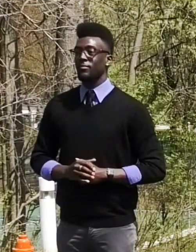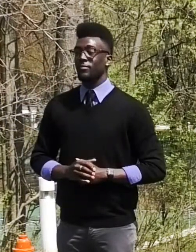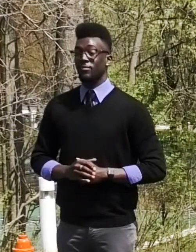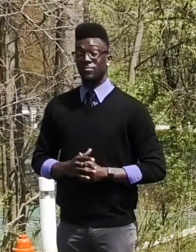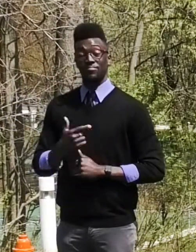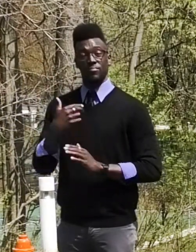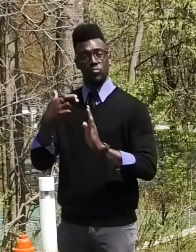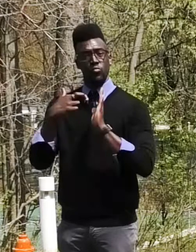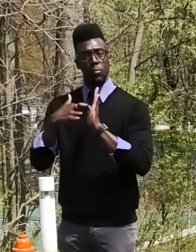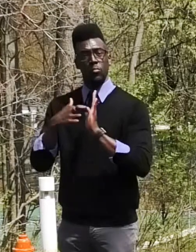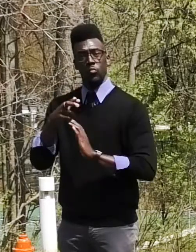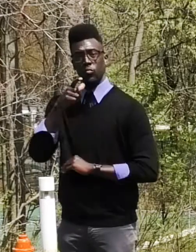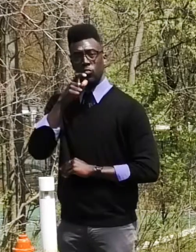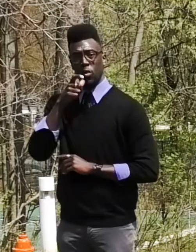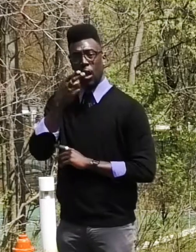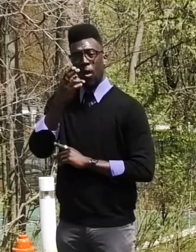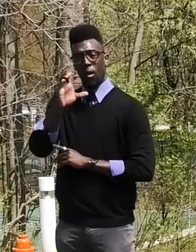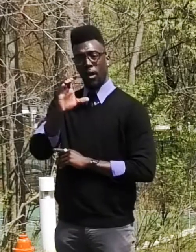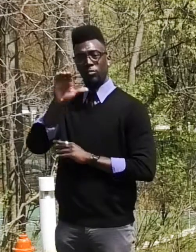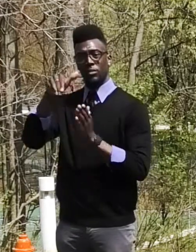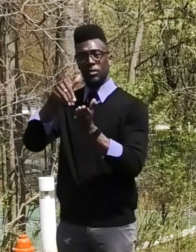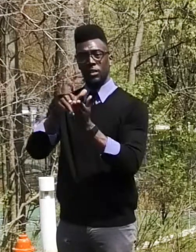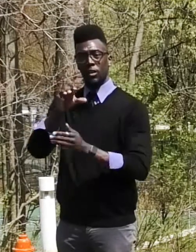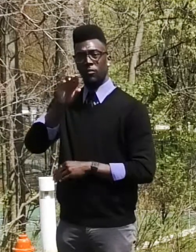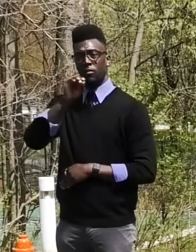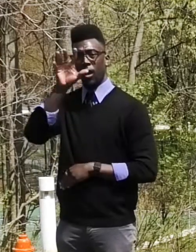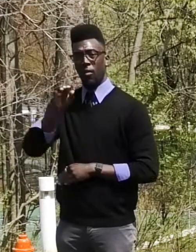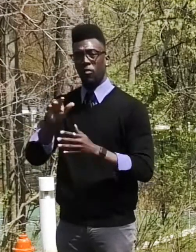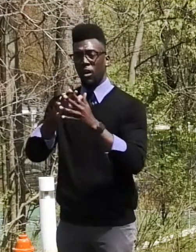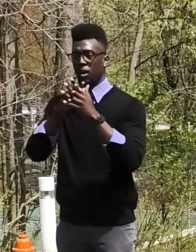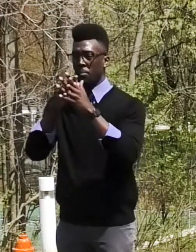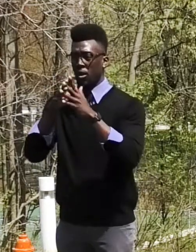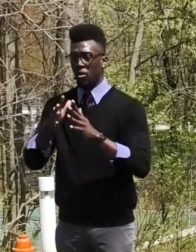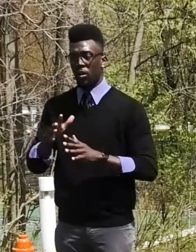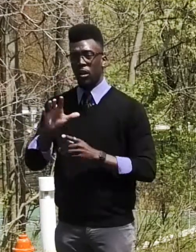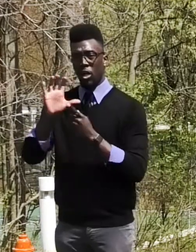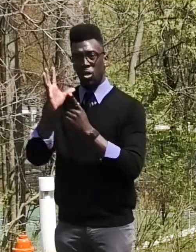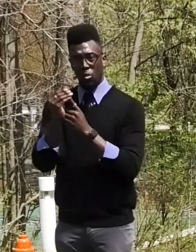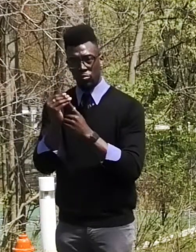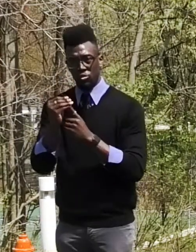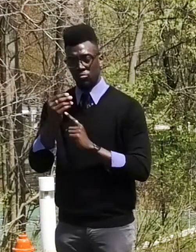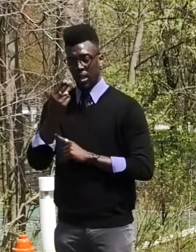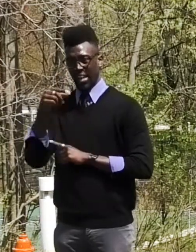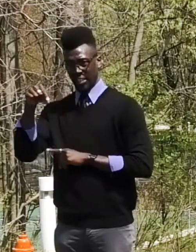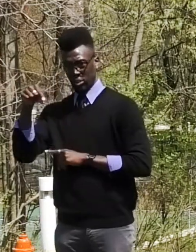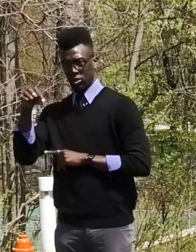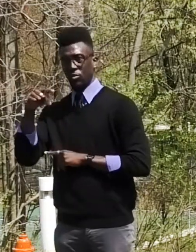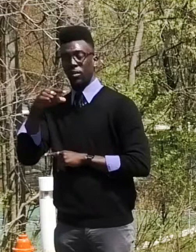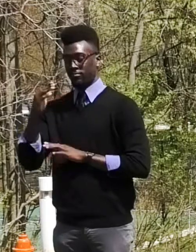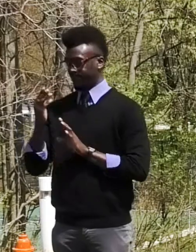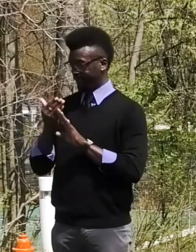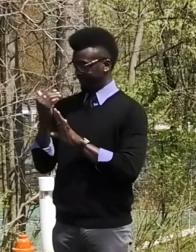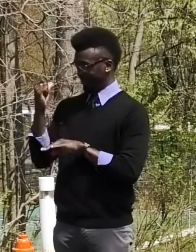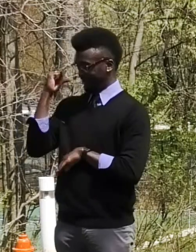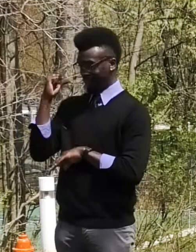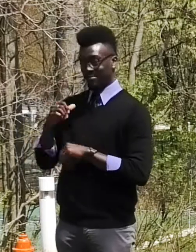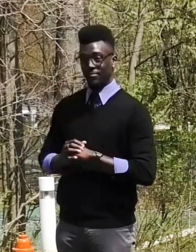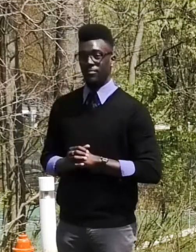I'm representing the Howard County Center of African American Culture, headquarters of which you see is right behind